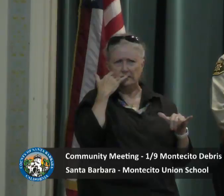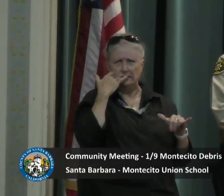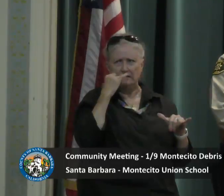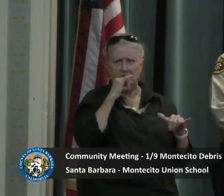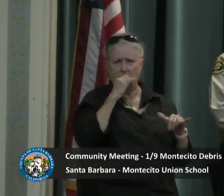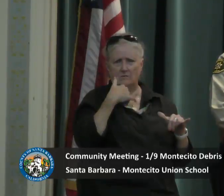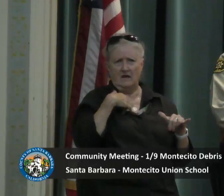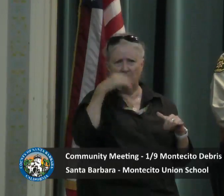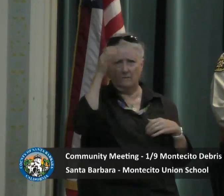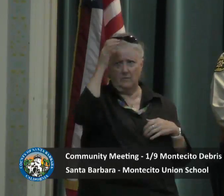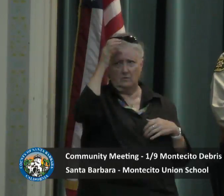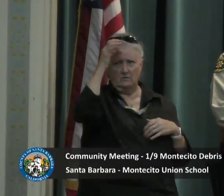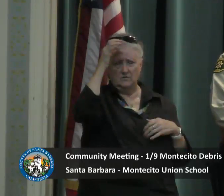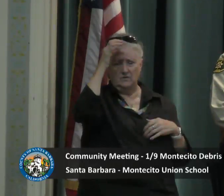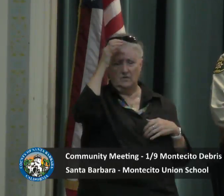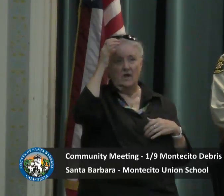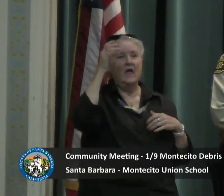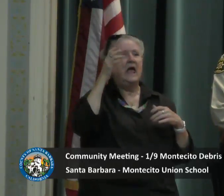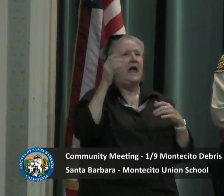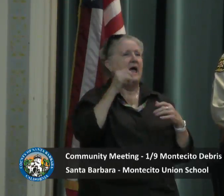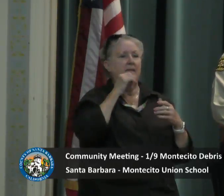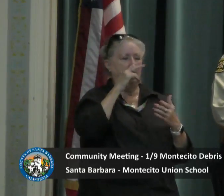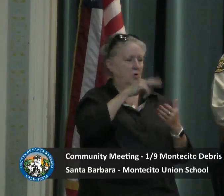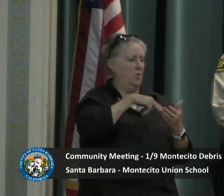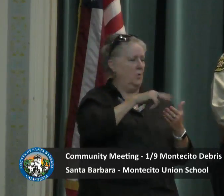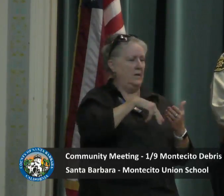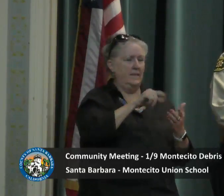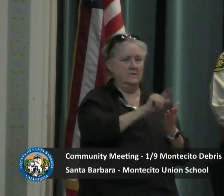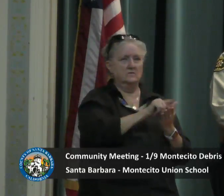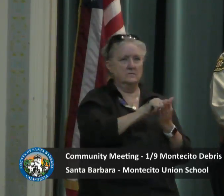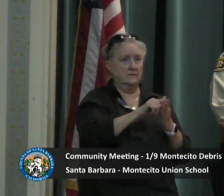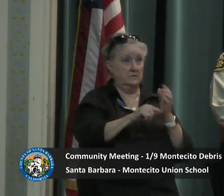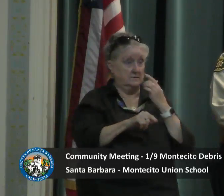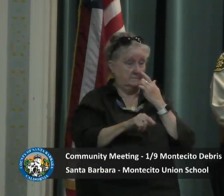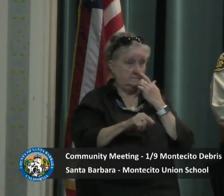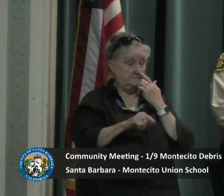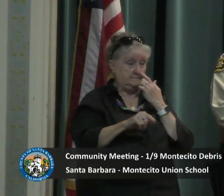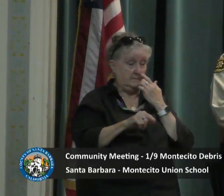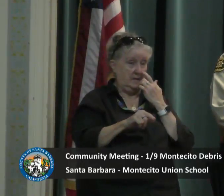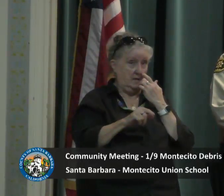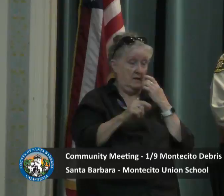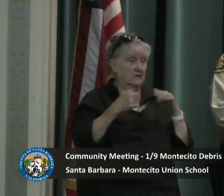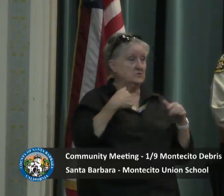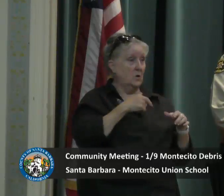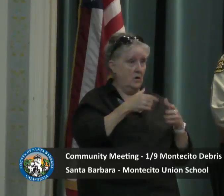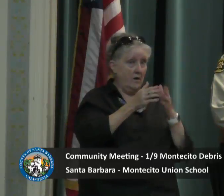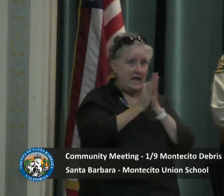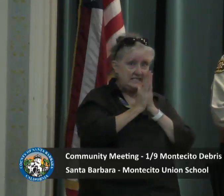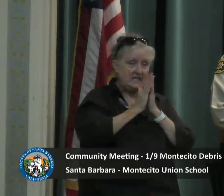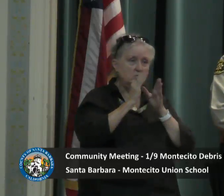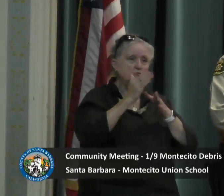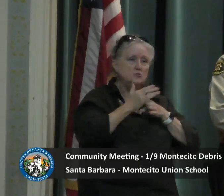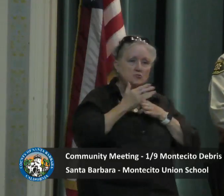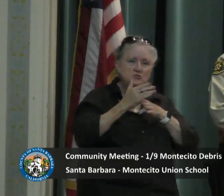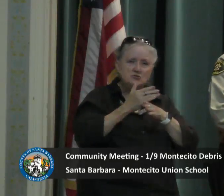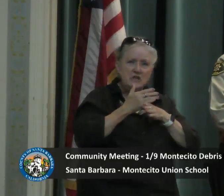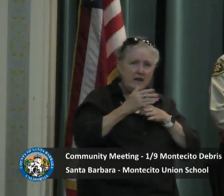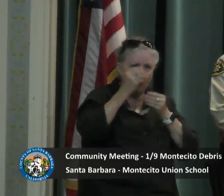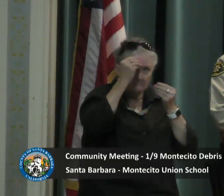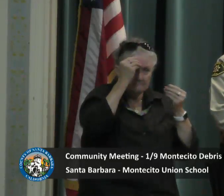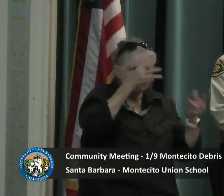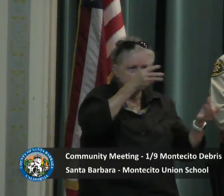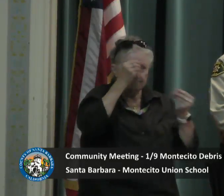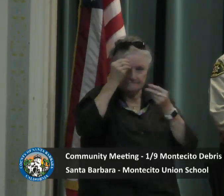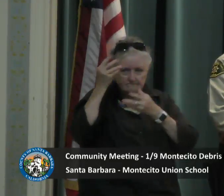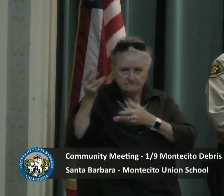don't have computers, and they don't read the paper. So we're asking you to share any messages that